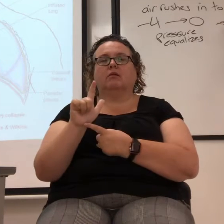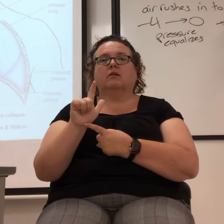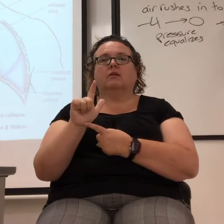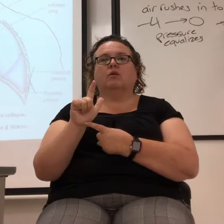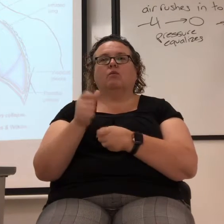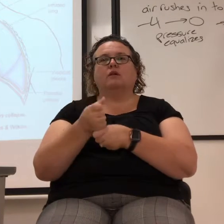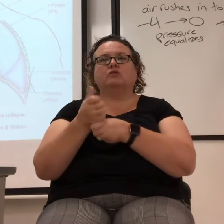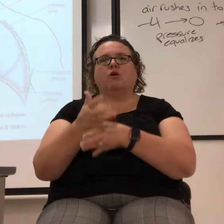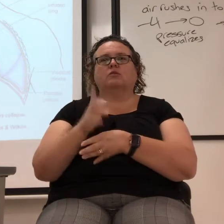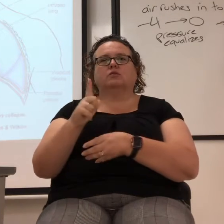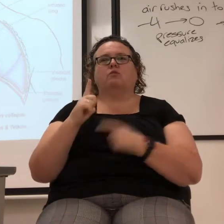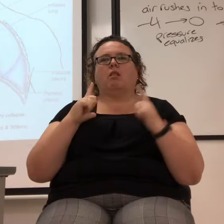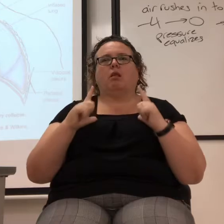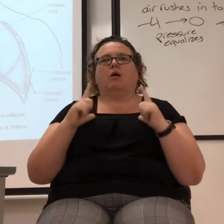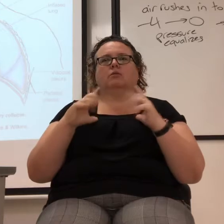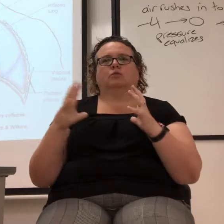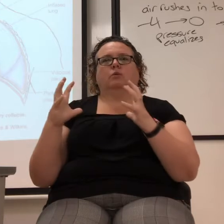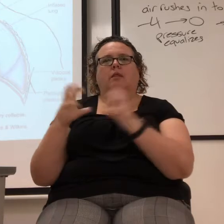collapsed lung.